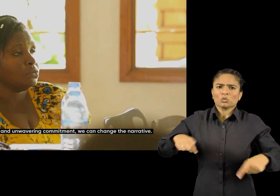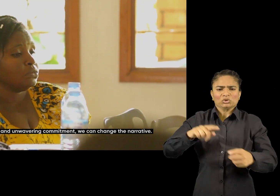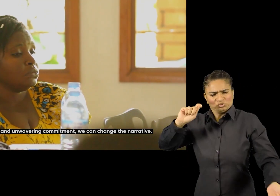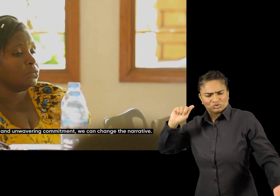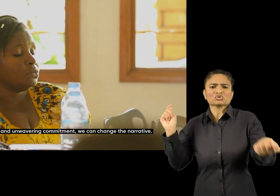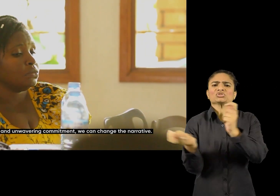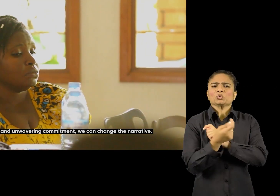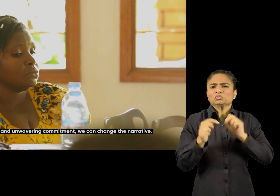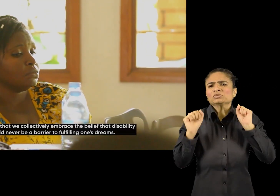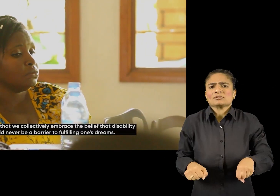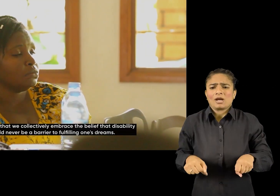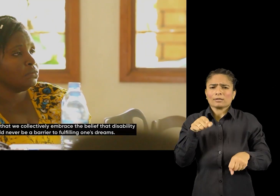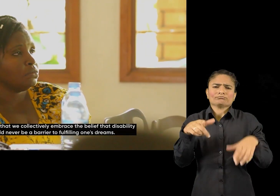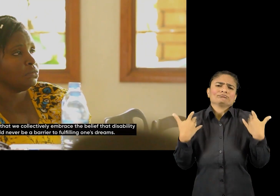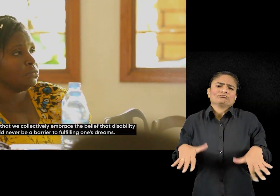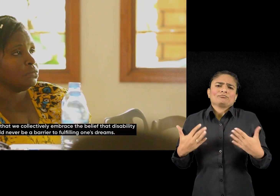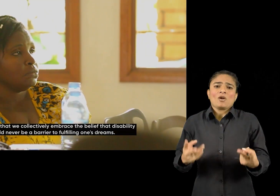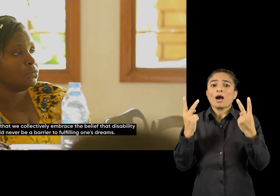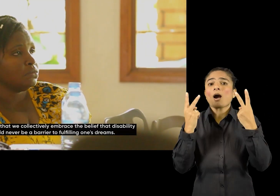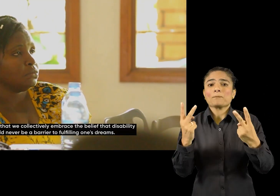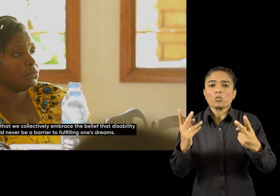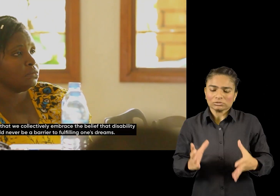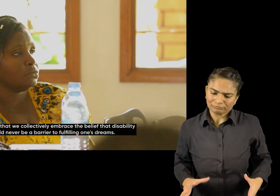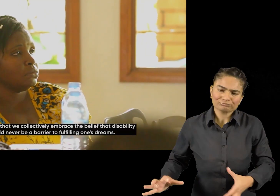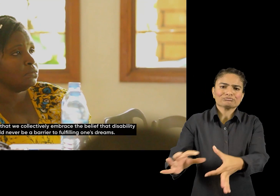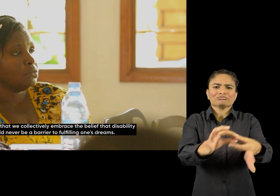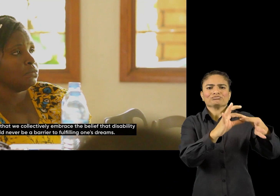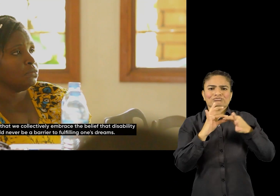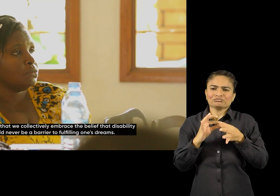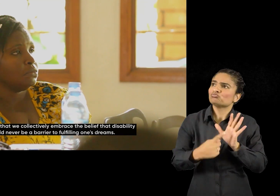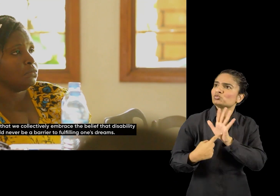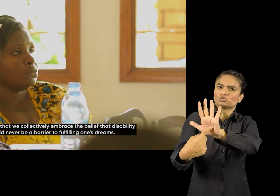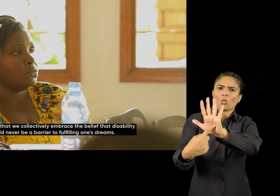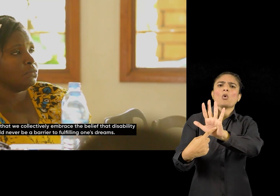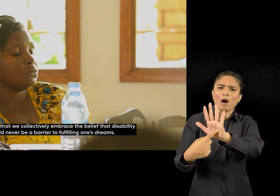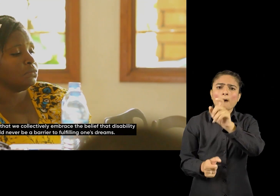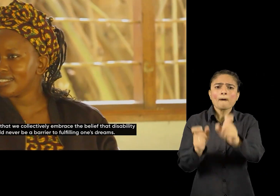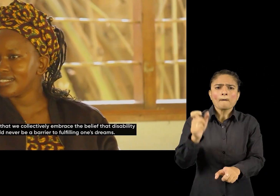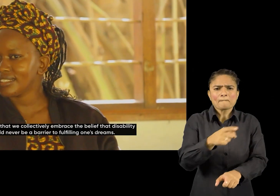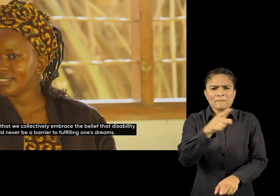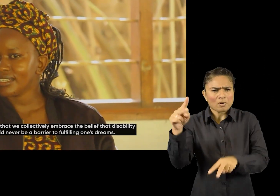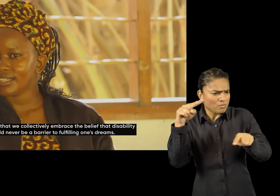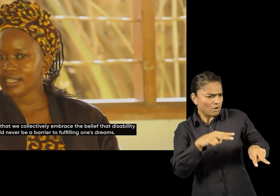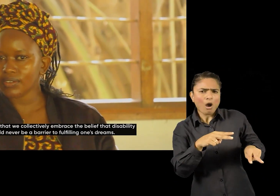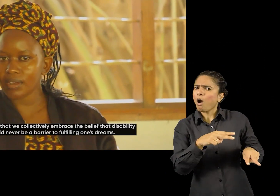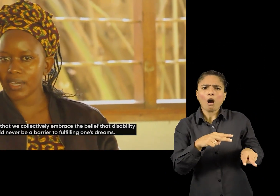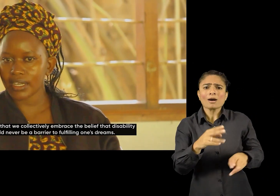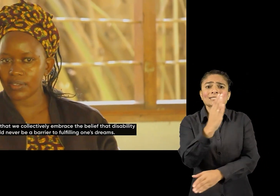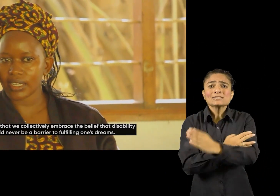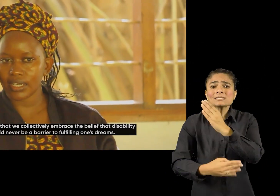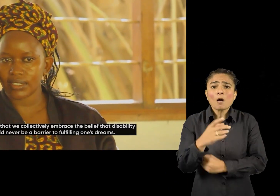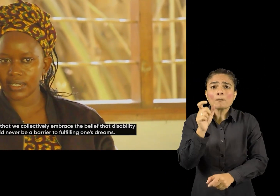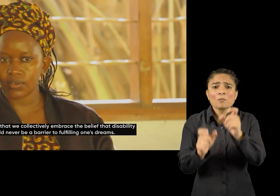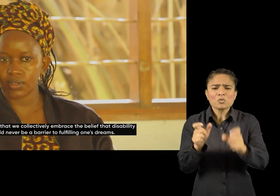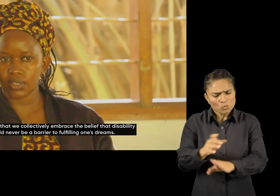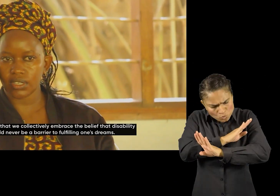can change the narrative. It is essential that we collectively impress the belief that disability should never